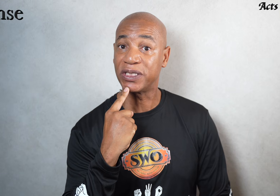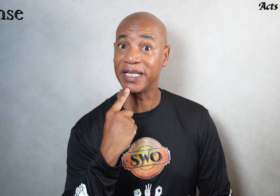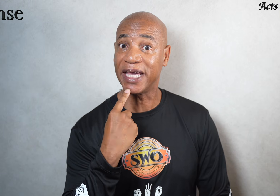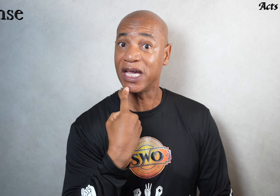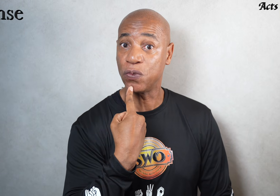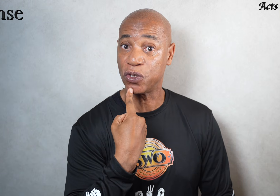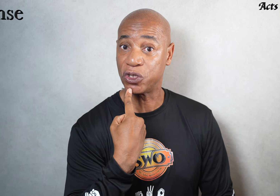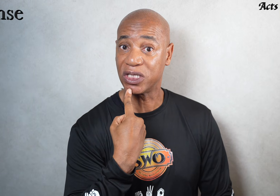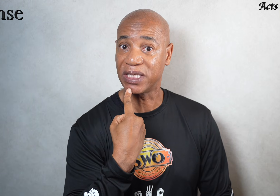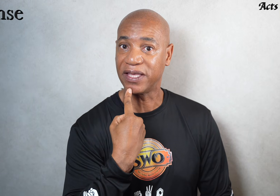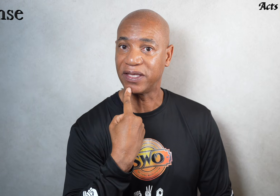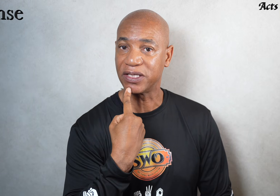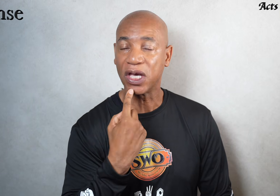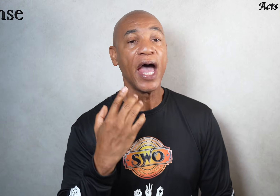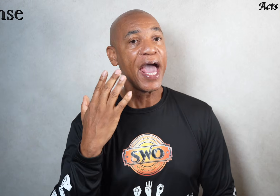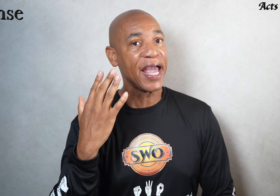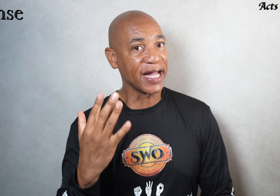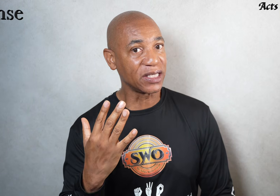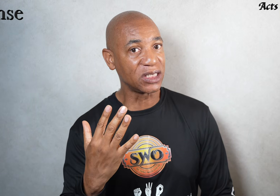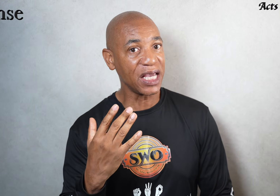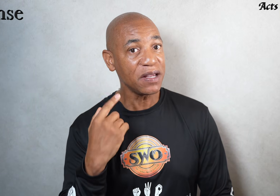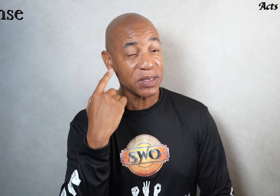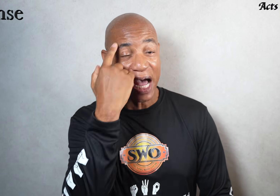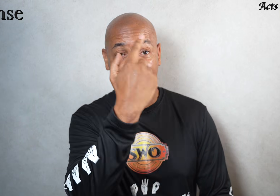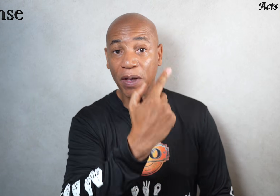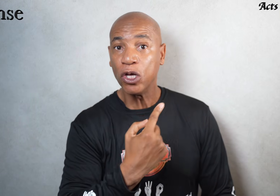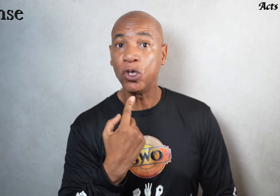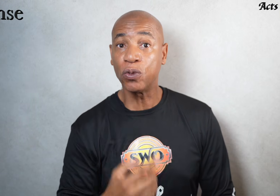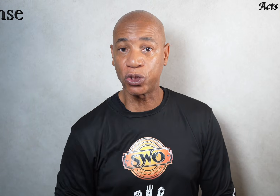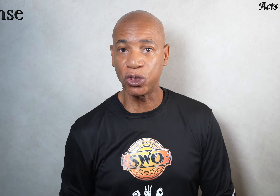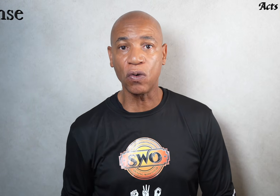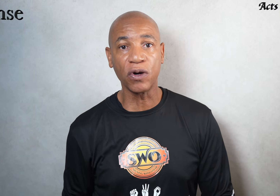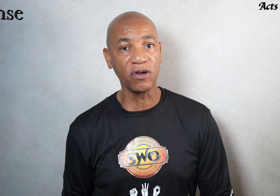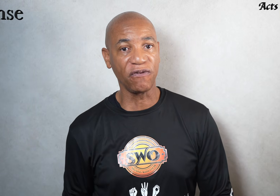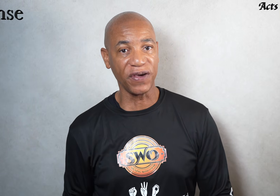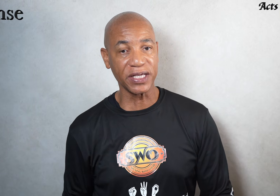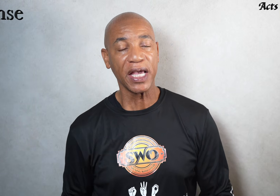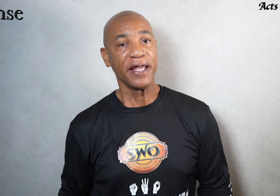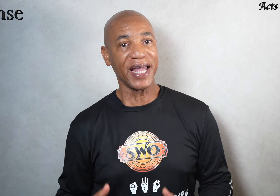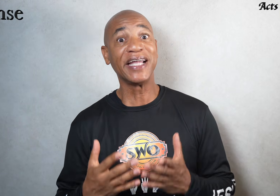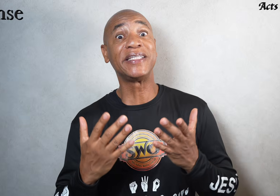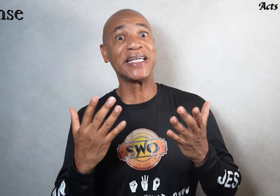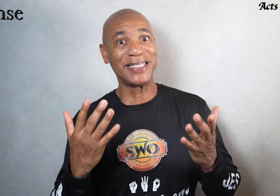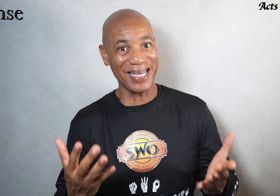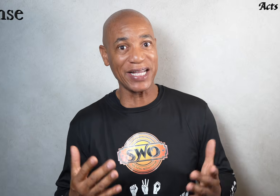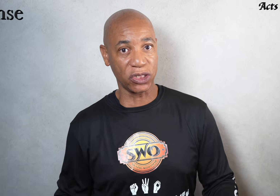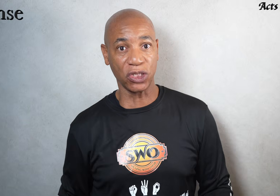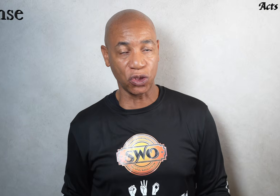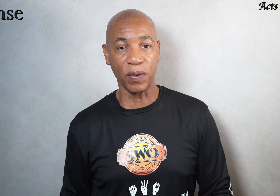it inwards, just like this. And at the same time, you will show on your face that it's a tense